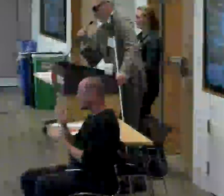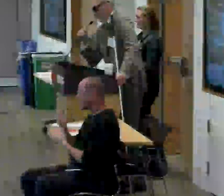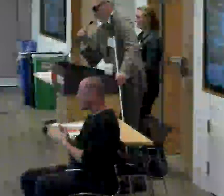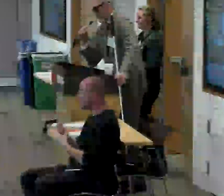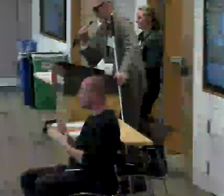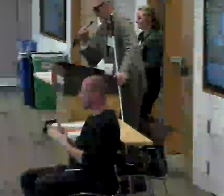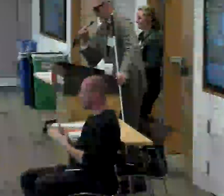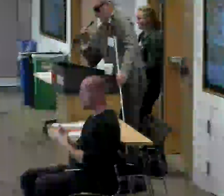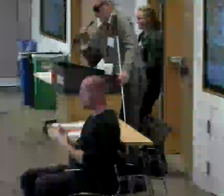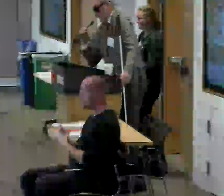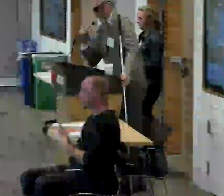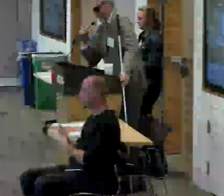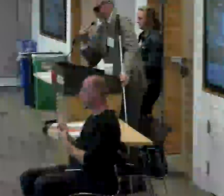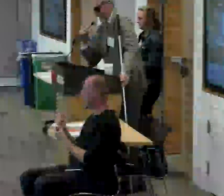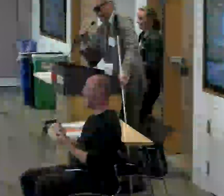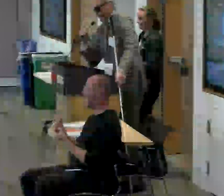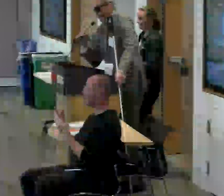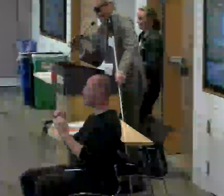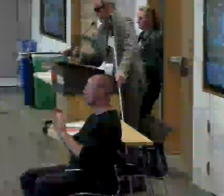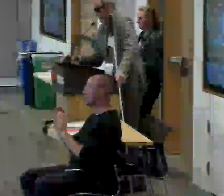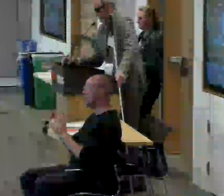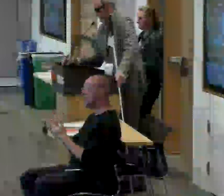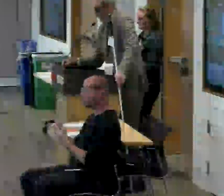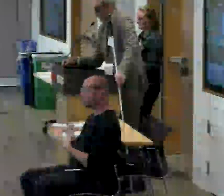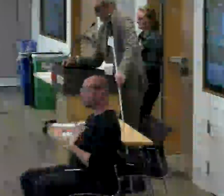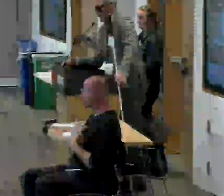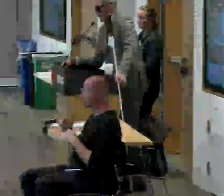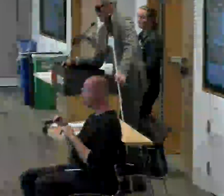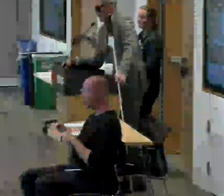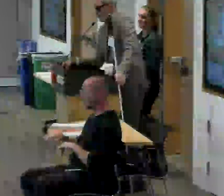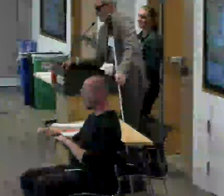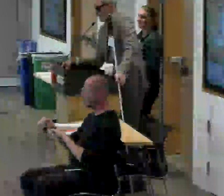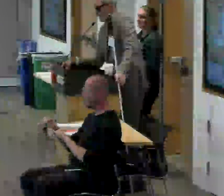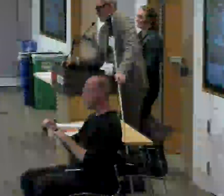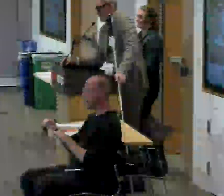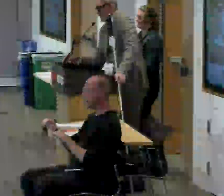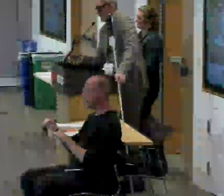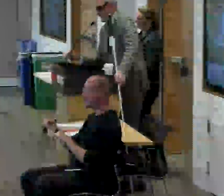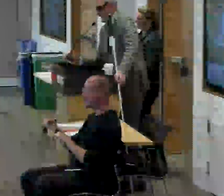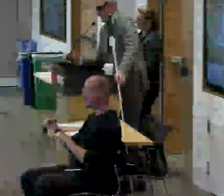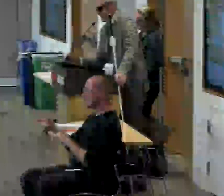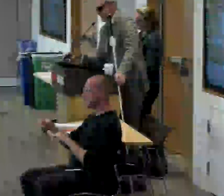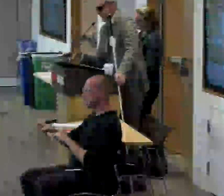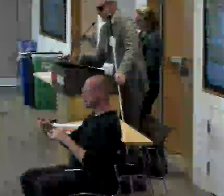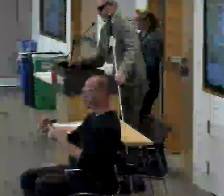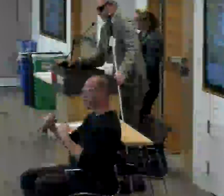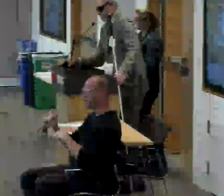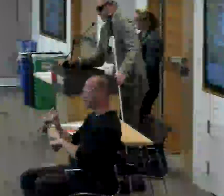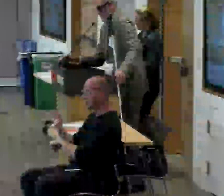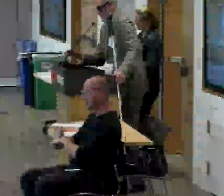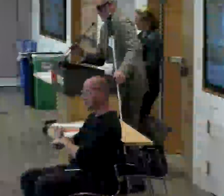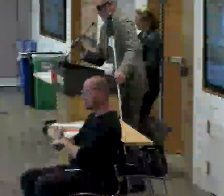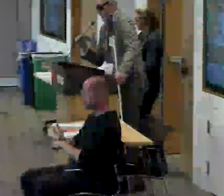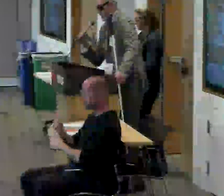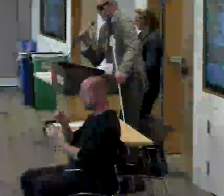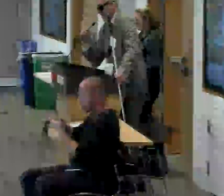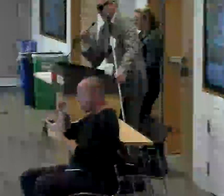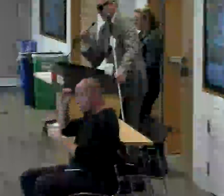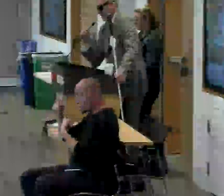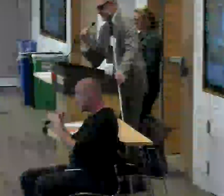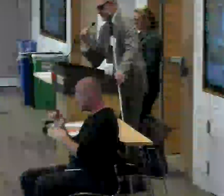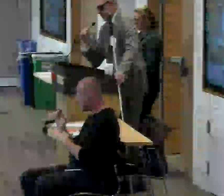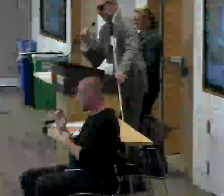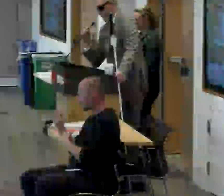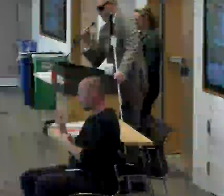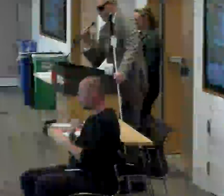today in what we're doing. So if you want to learn more about the Lighthouse, there are a number of brochures up here on the